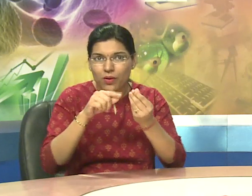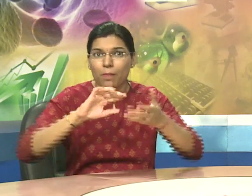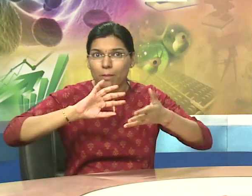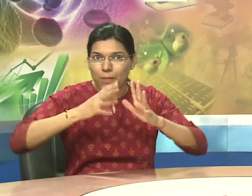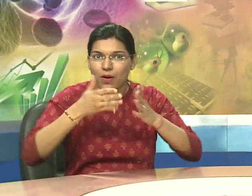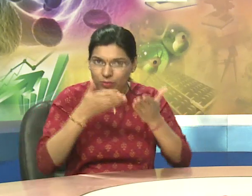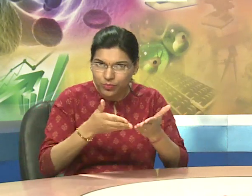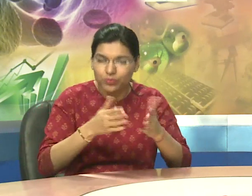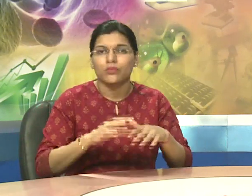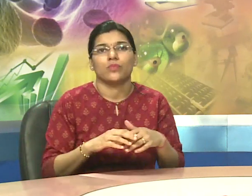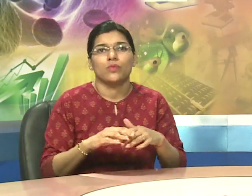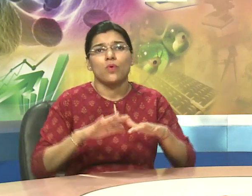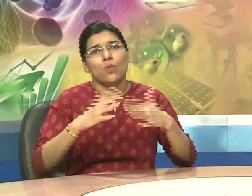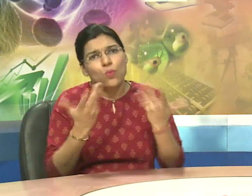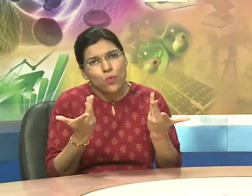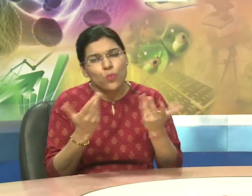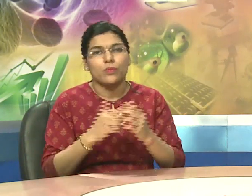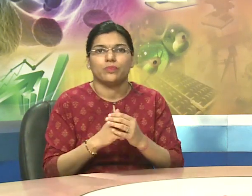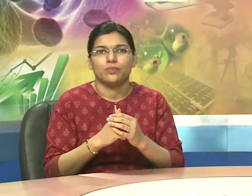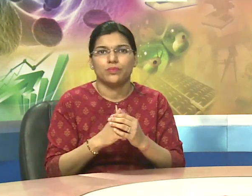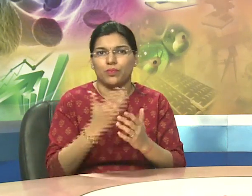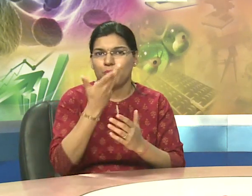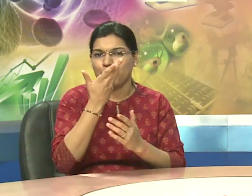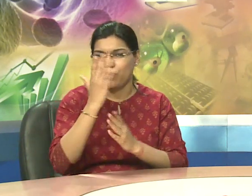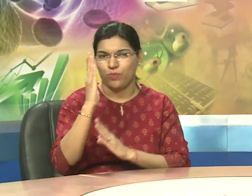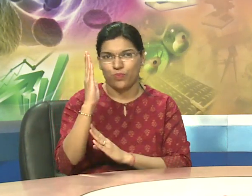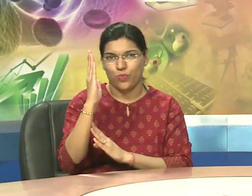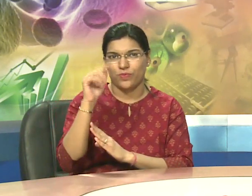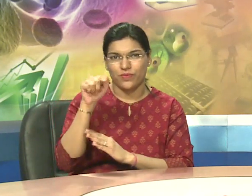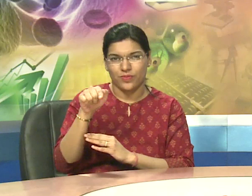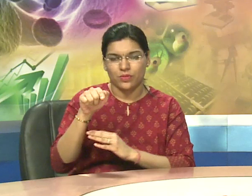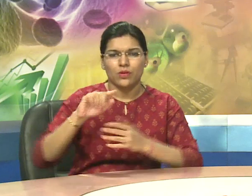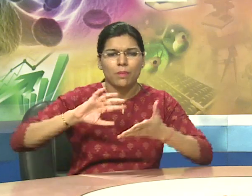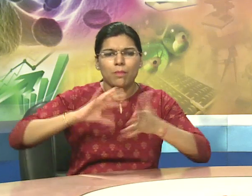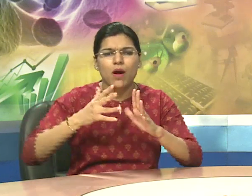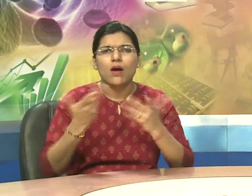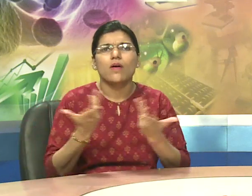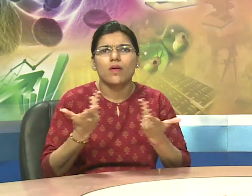is clothes are the finished product. Raw material is cotton.